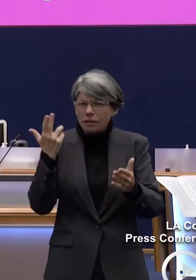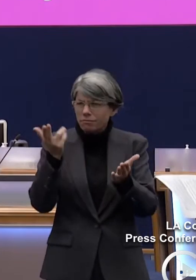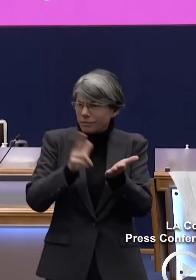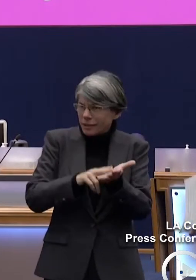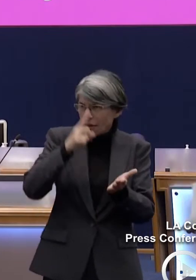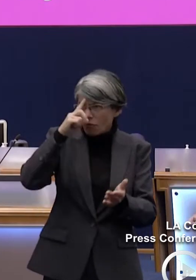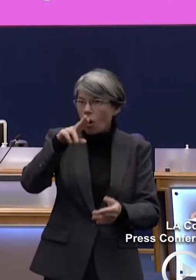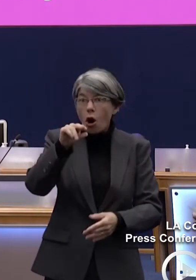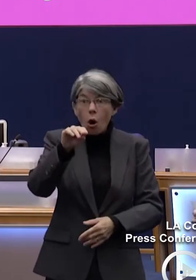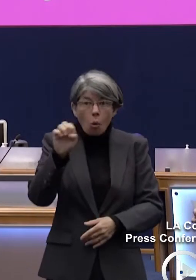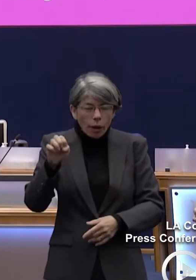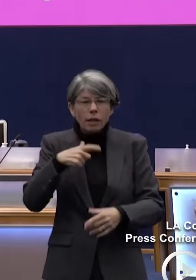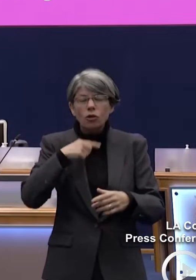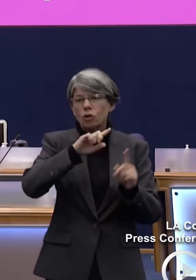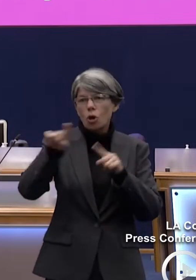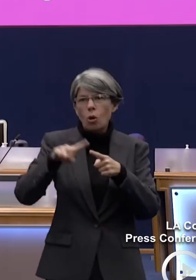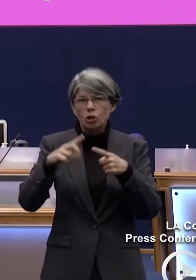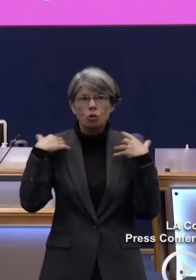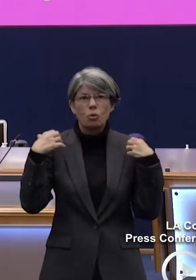entry, I encourage everyone to go to